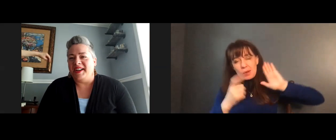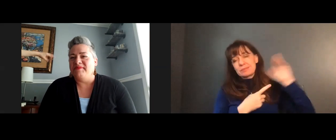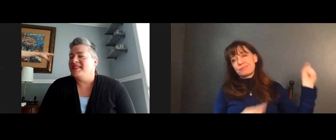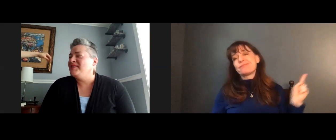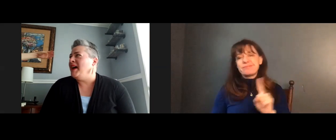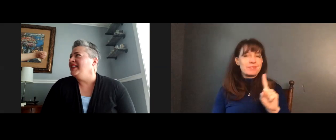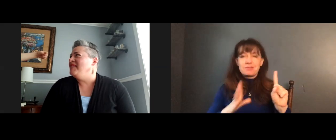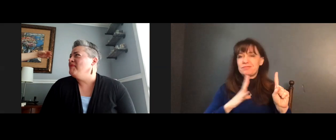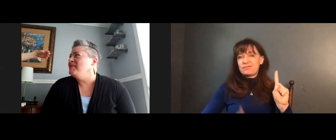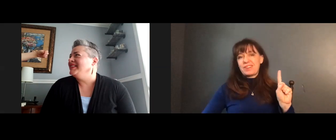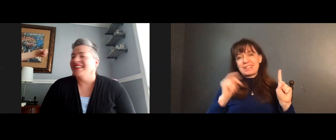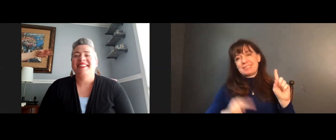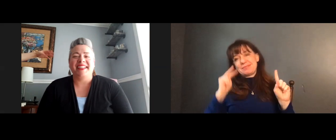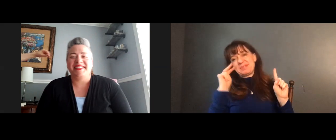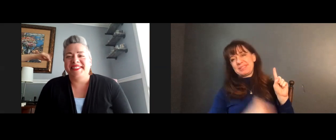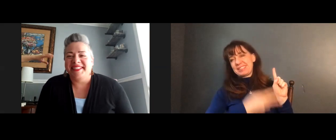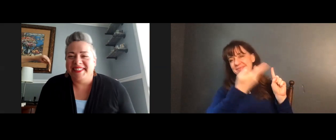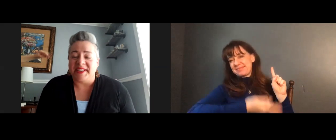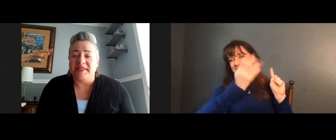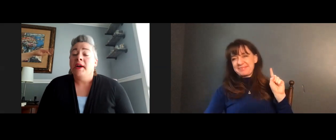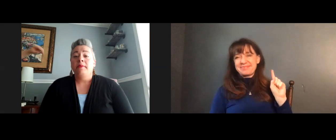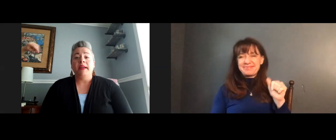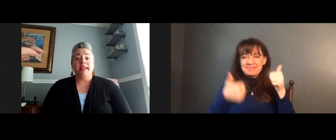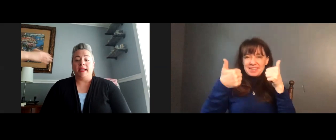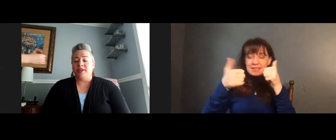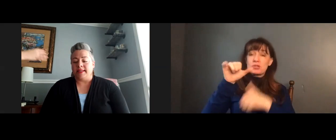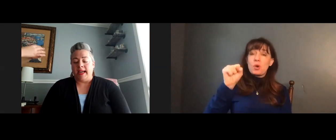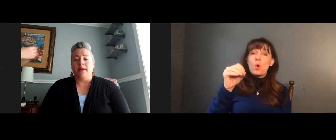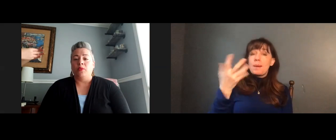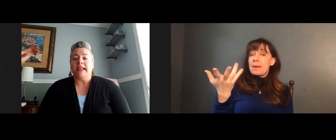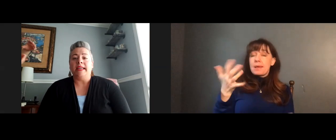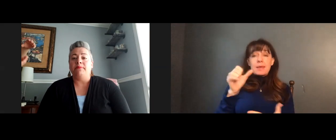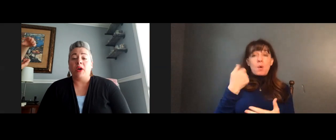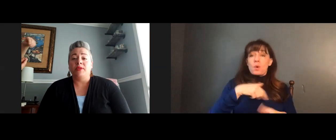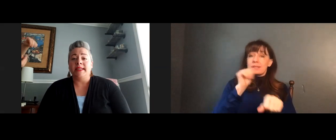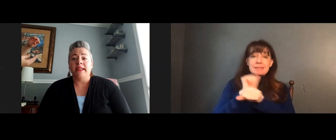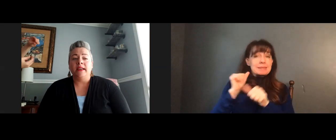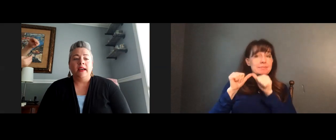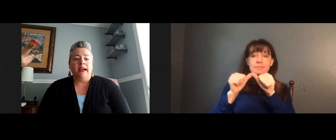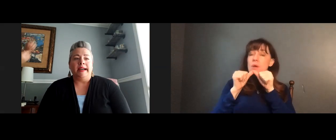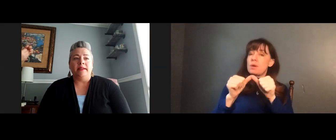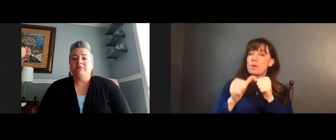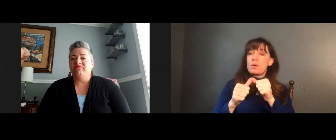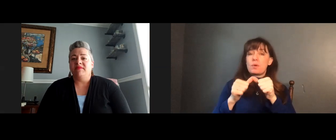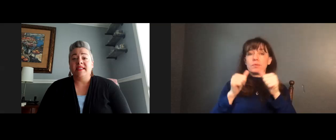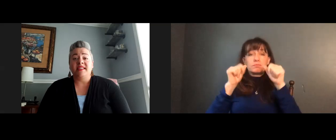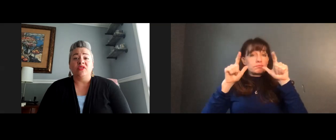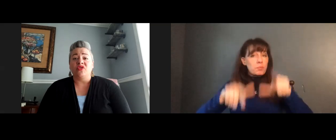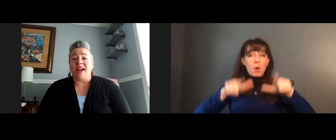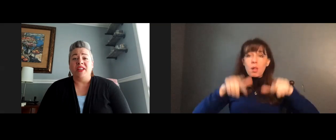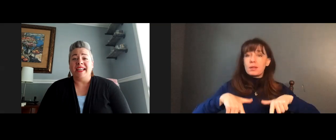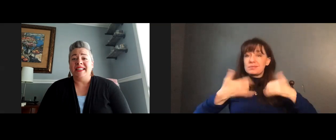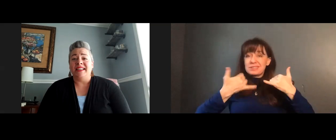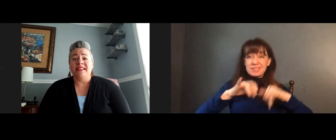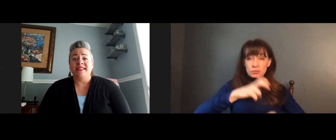um spotlight moment yes so but yeah just uh we're gonna keep posting um still